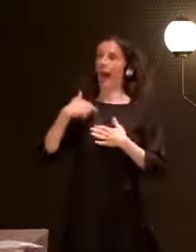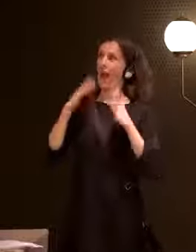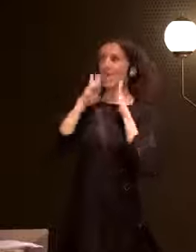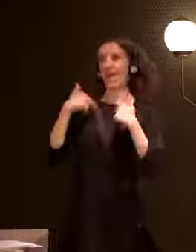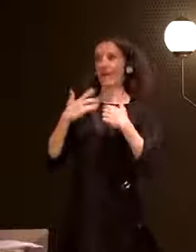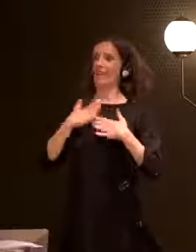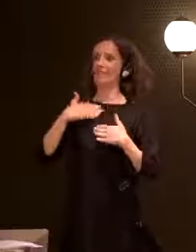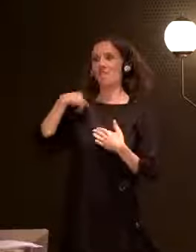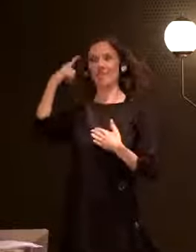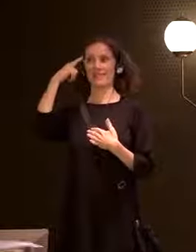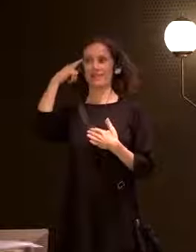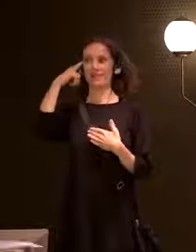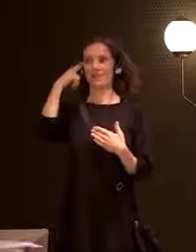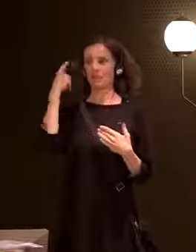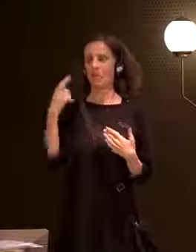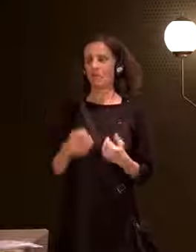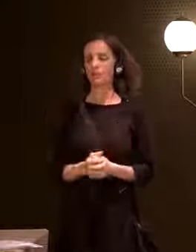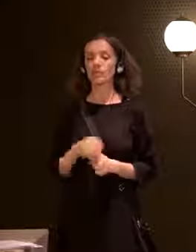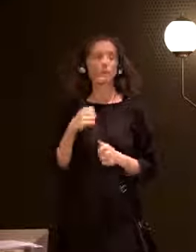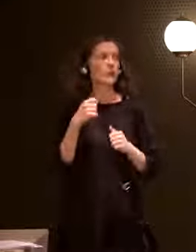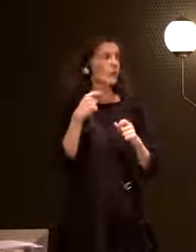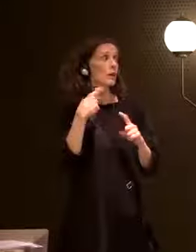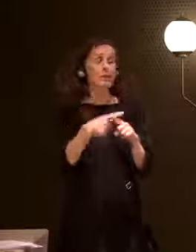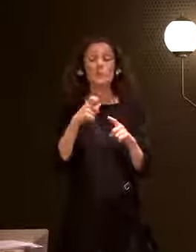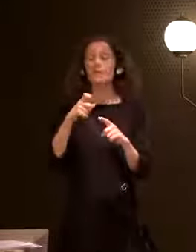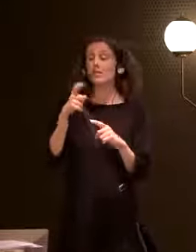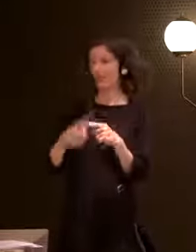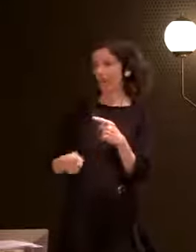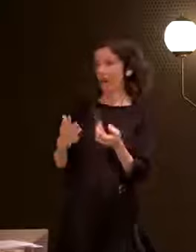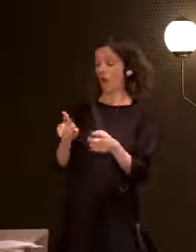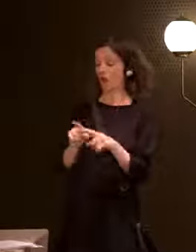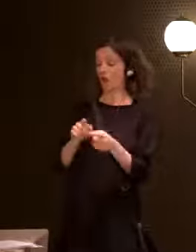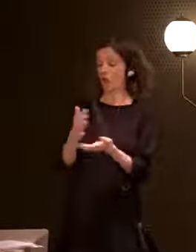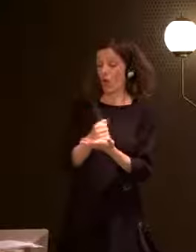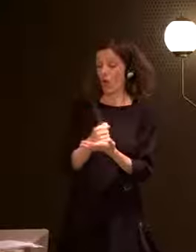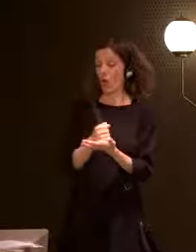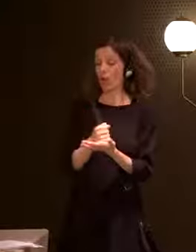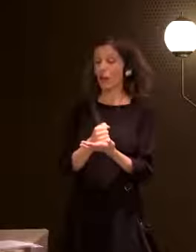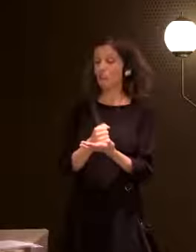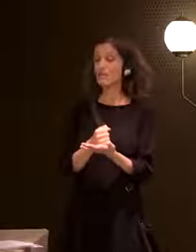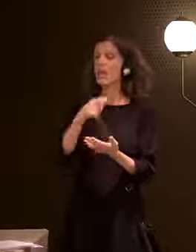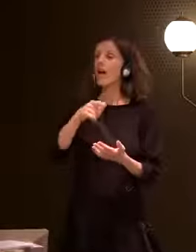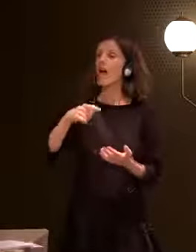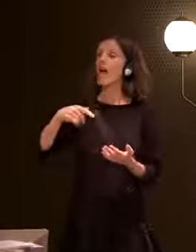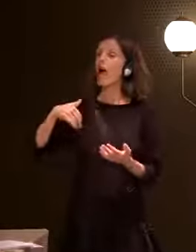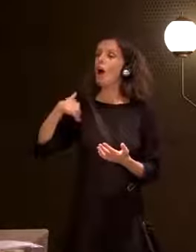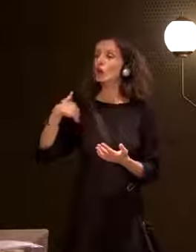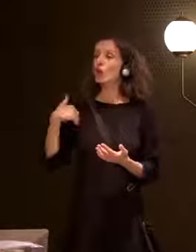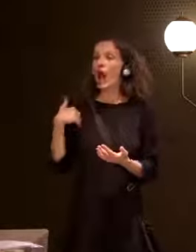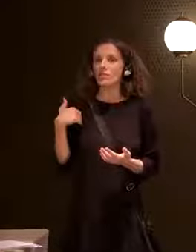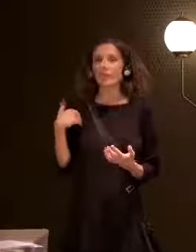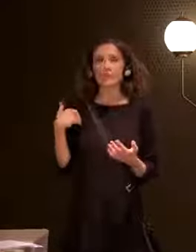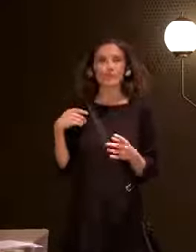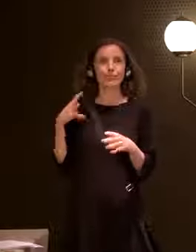another benefit of it is global citizenship, because CLIL contains a cultural component which is sometimes